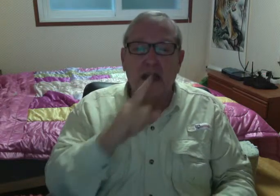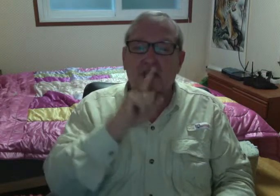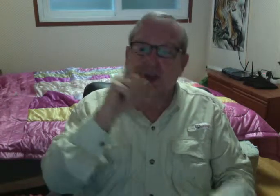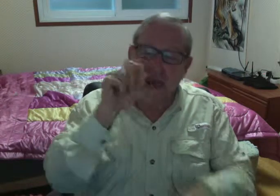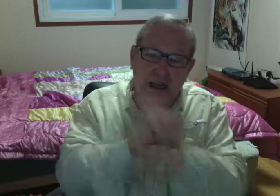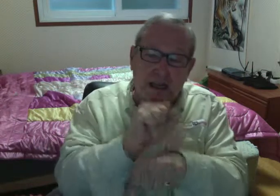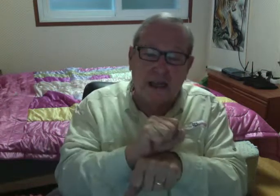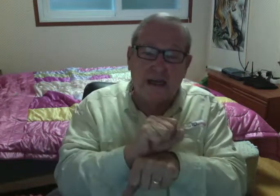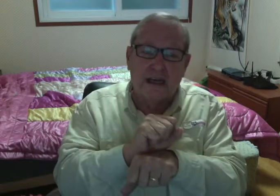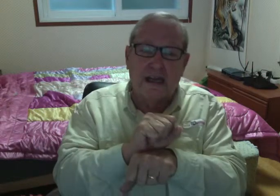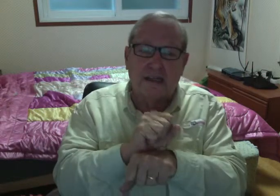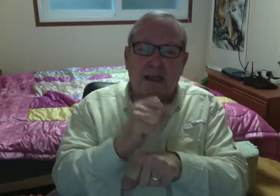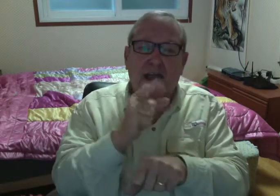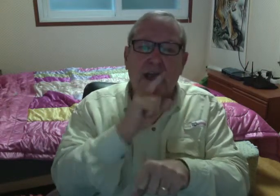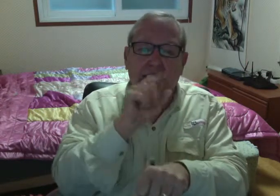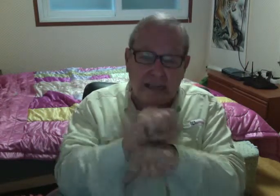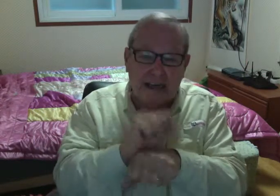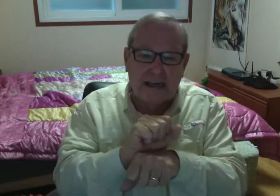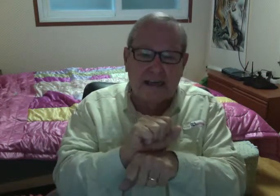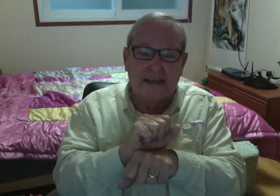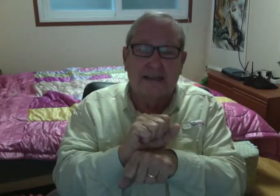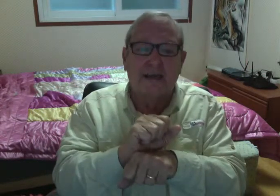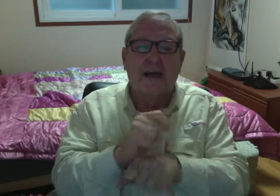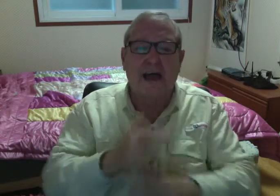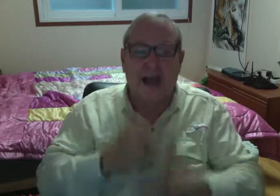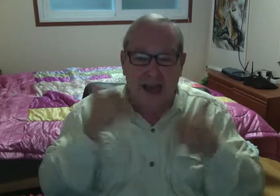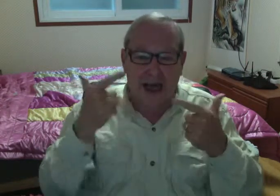alive. Wonderful. God bless you.